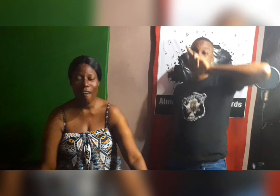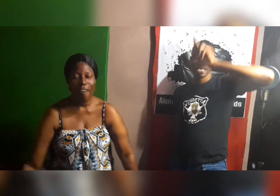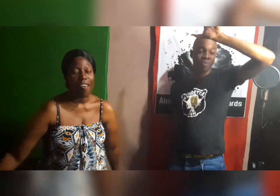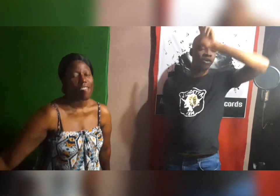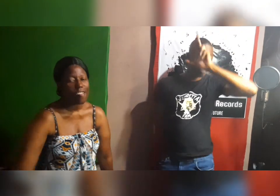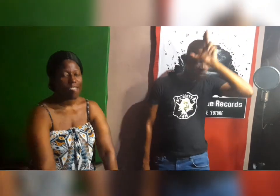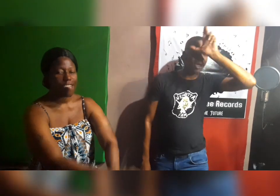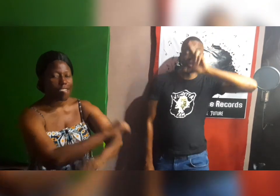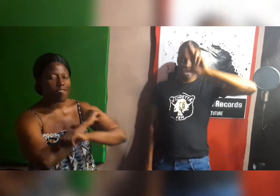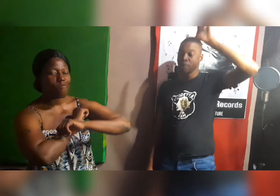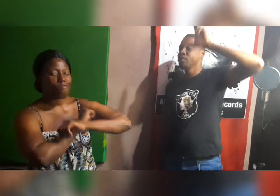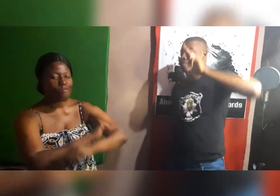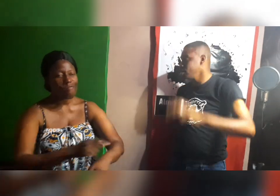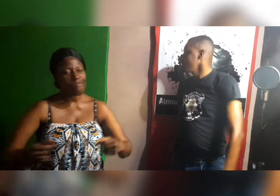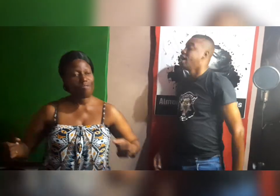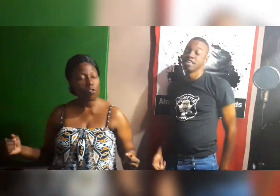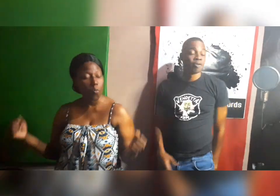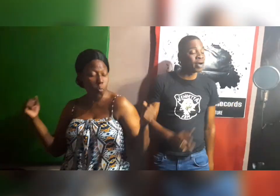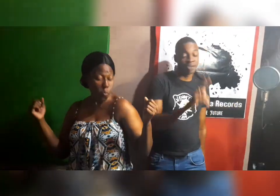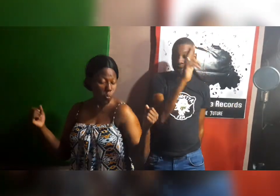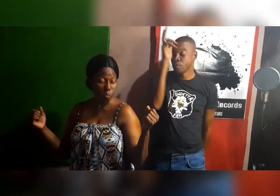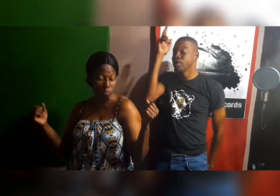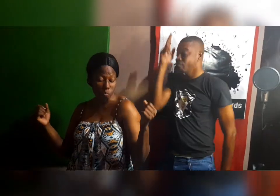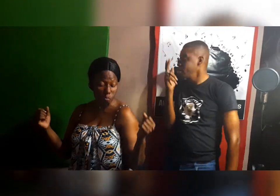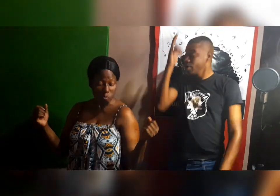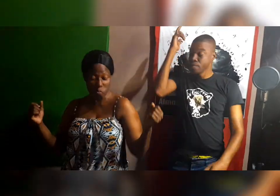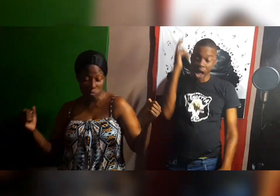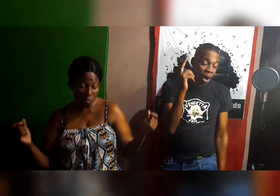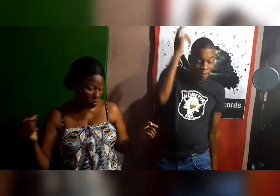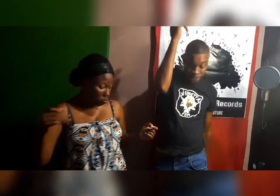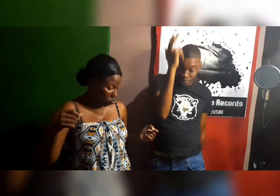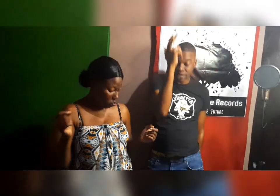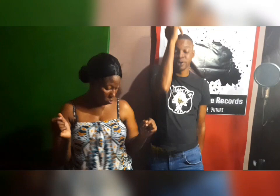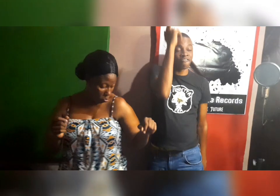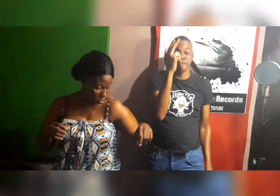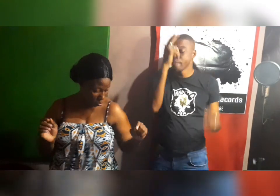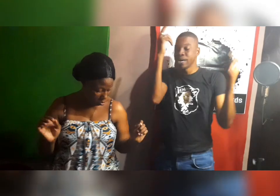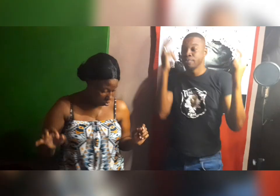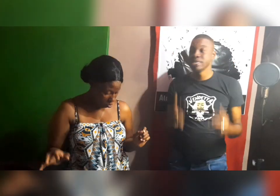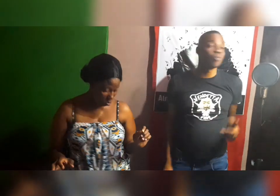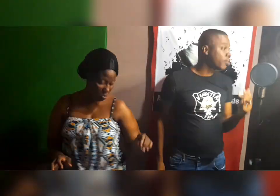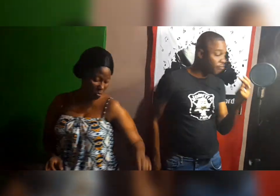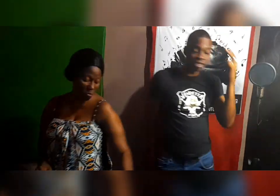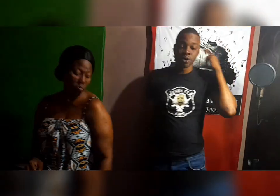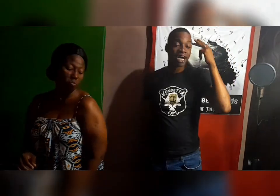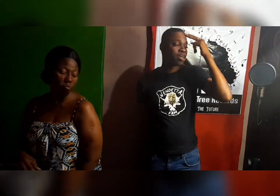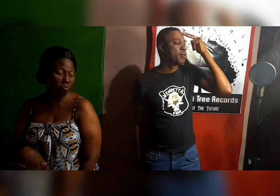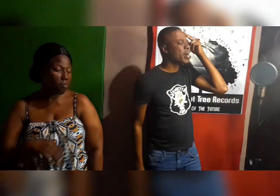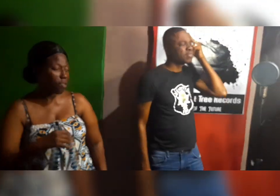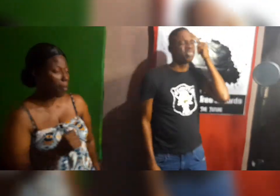me a work for me. Madam, me a work for now. I say me madam, me a work for now. For me, madam, me a work for now. I say me, madam, me